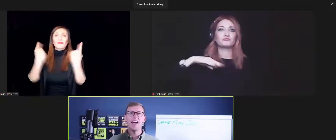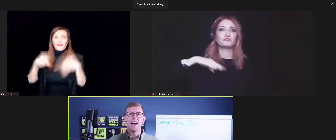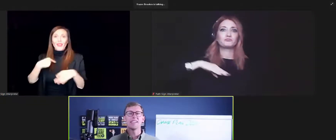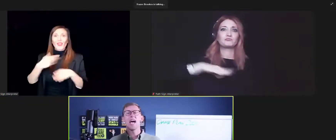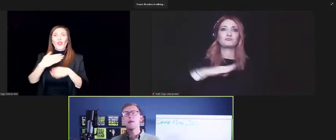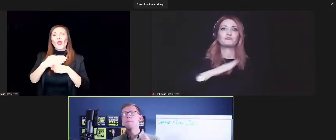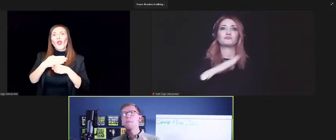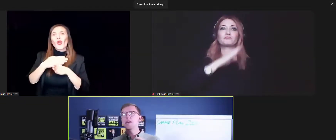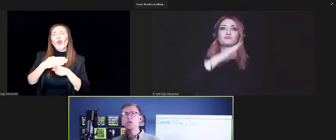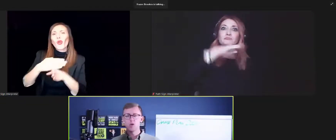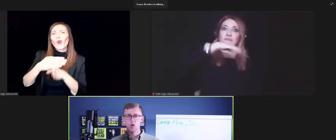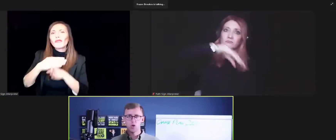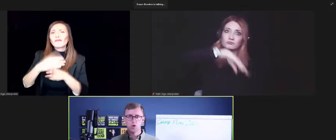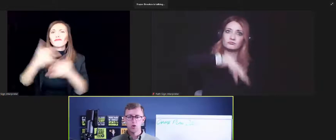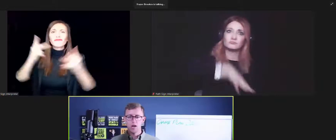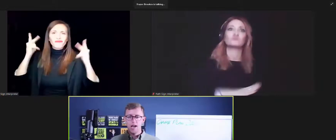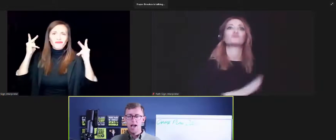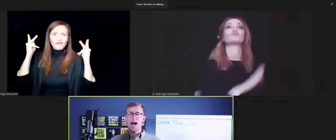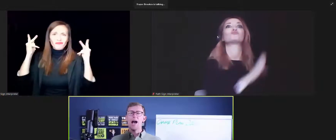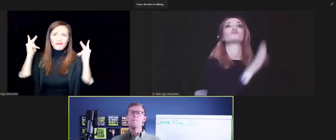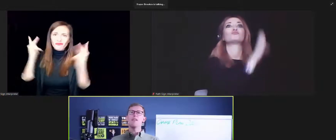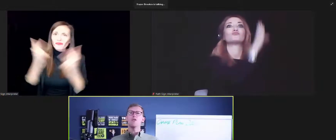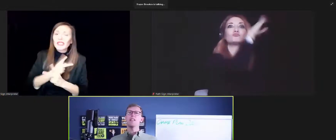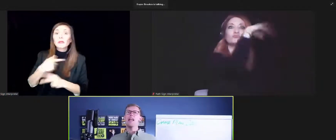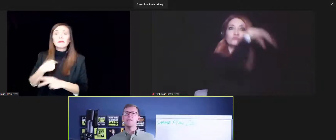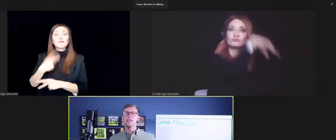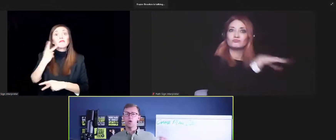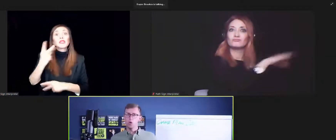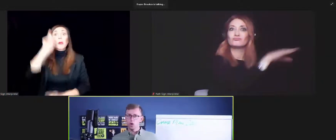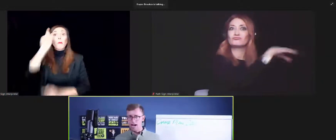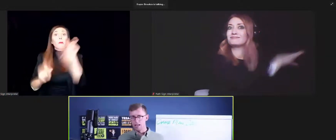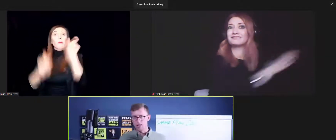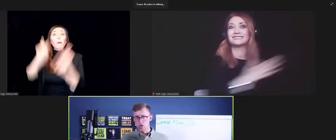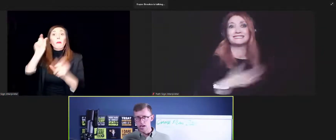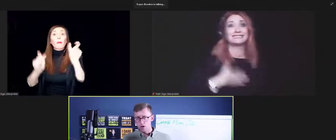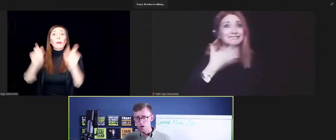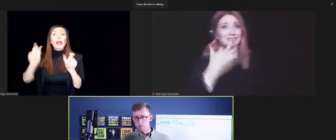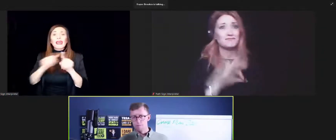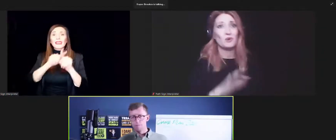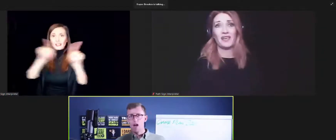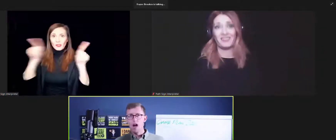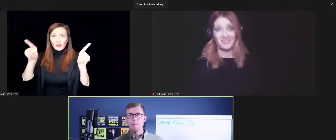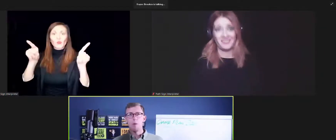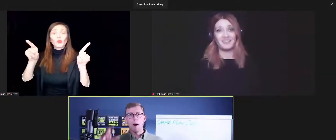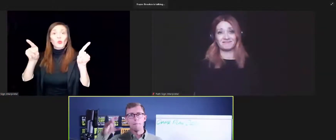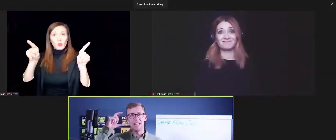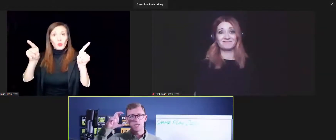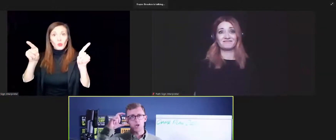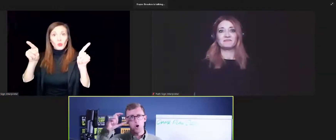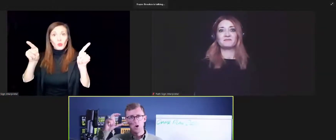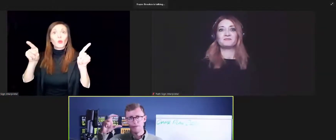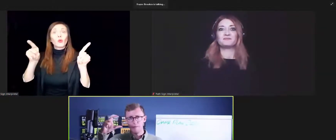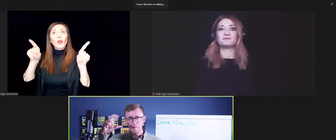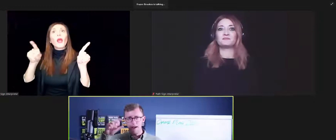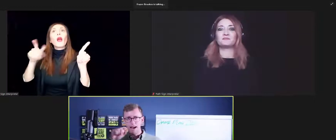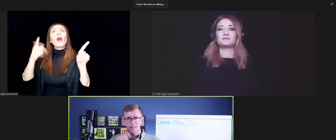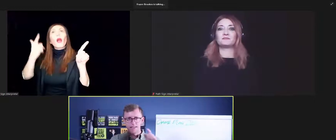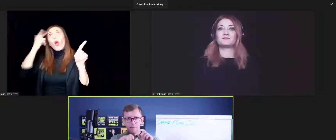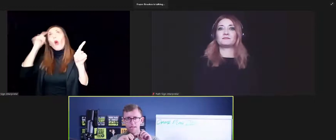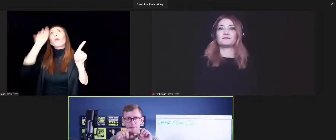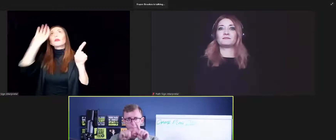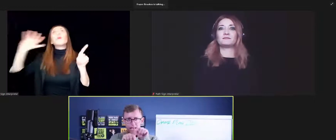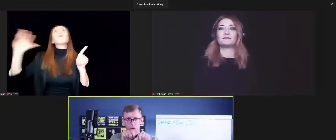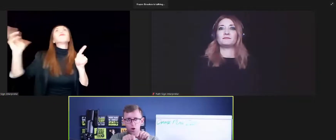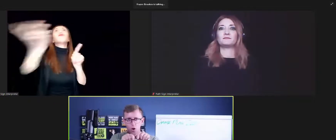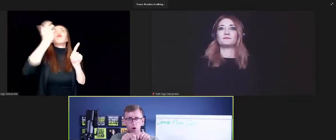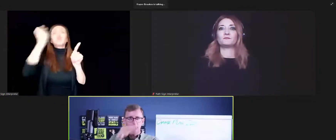it and getting amazing results. I mentioned it in the Google Calendar section about Blitz Call. Remember? I typed